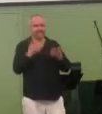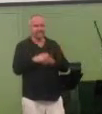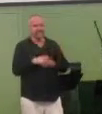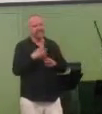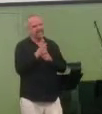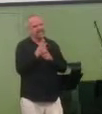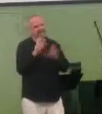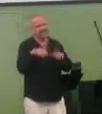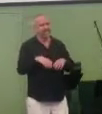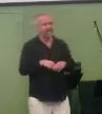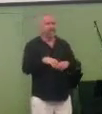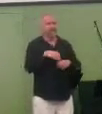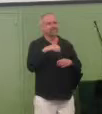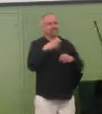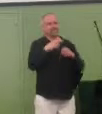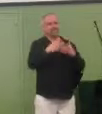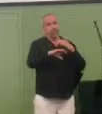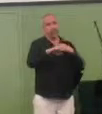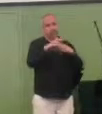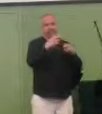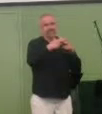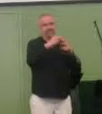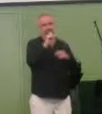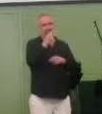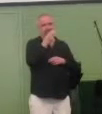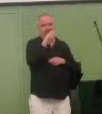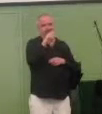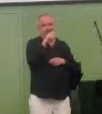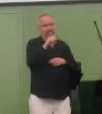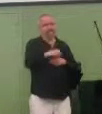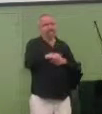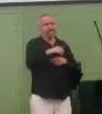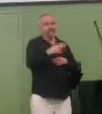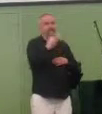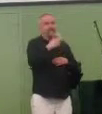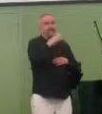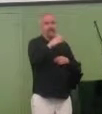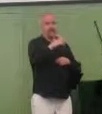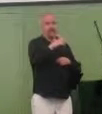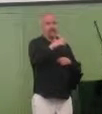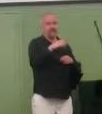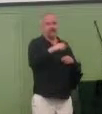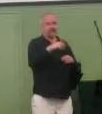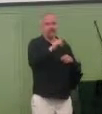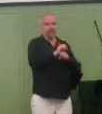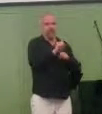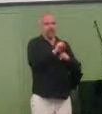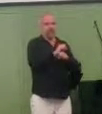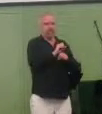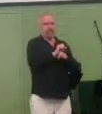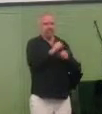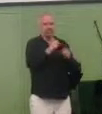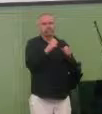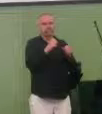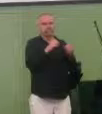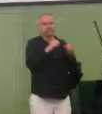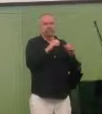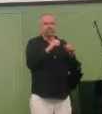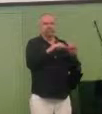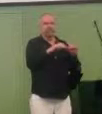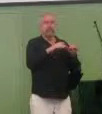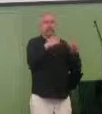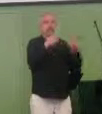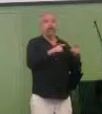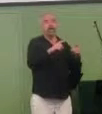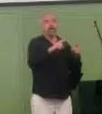of his life in various office jobs, often as a typist. He moved to San Francisco with his longtime boyfriend to be close to the heart